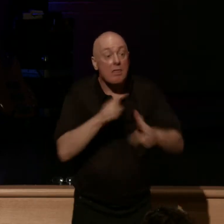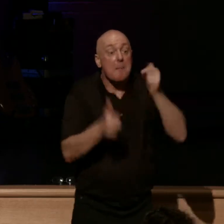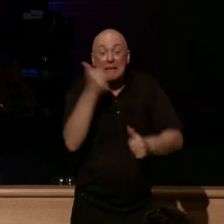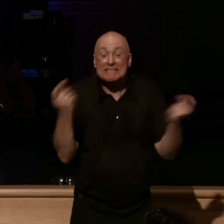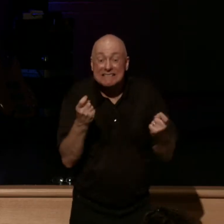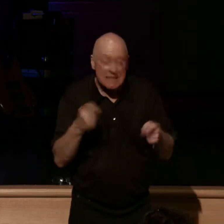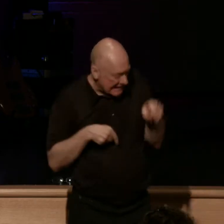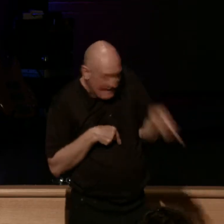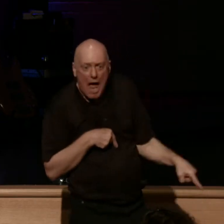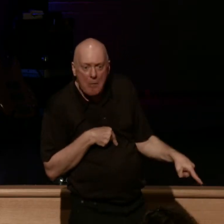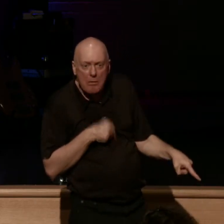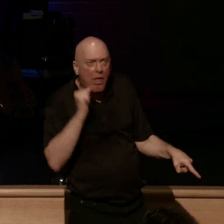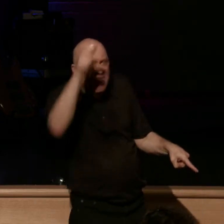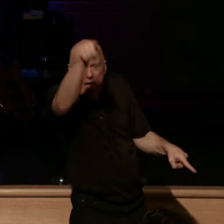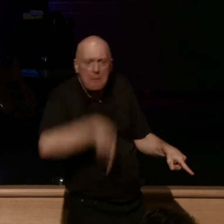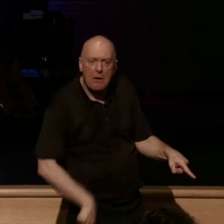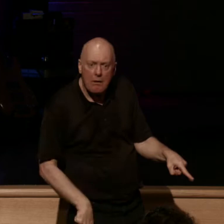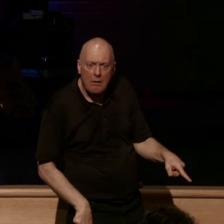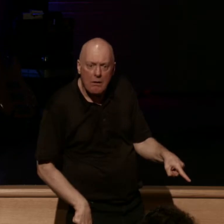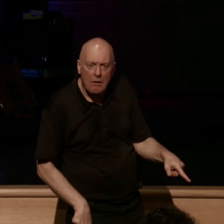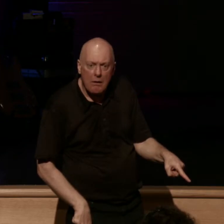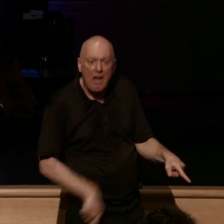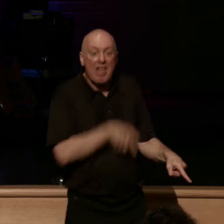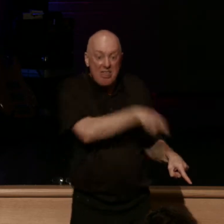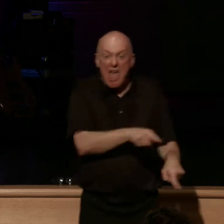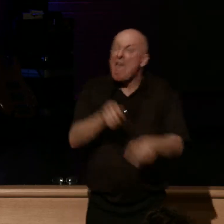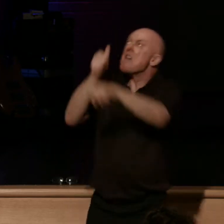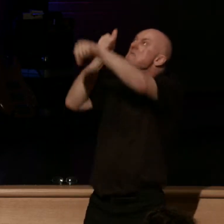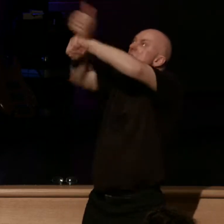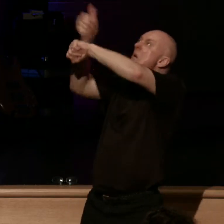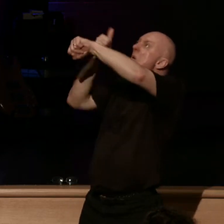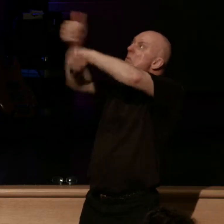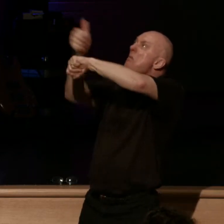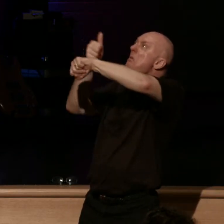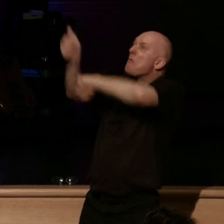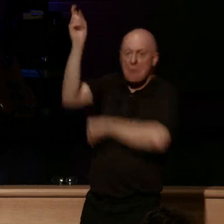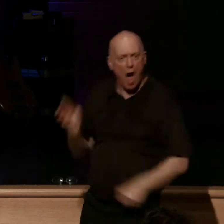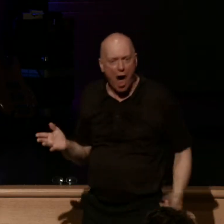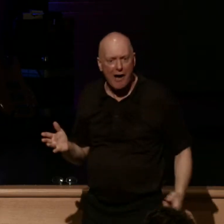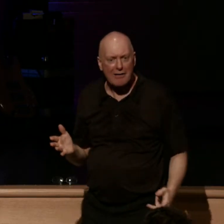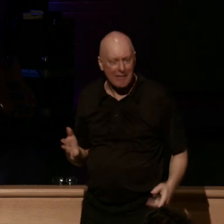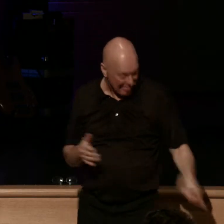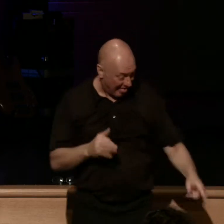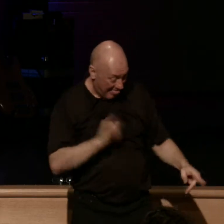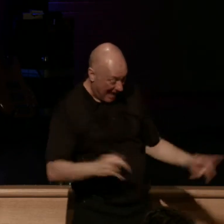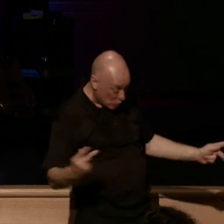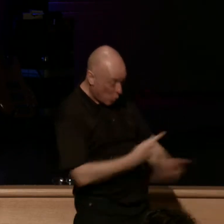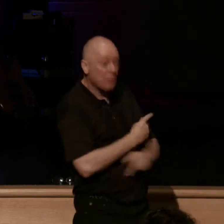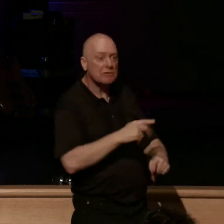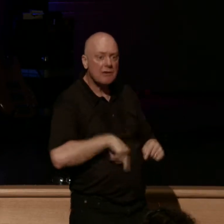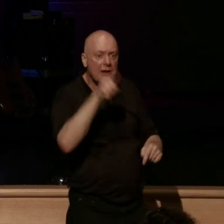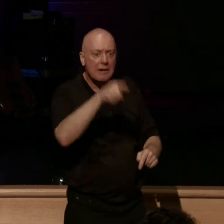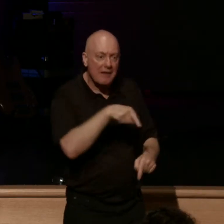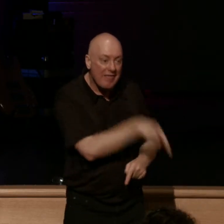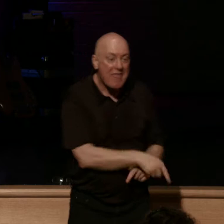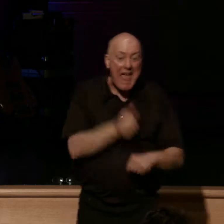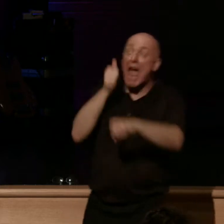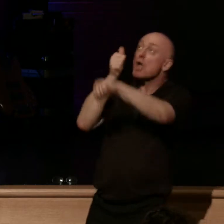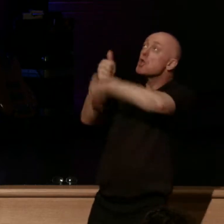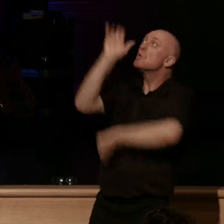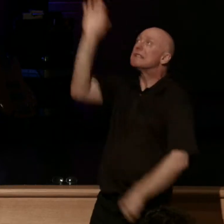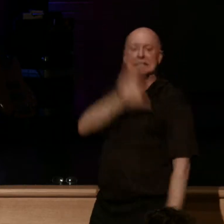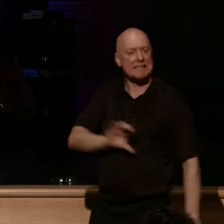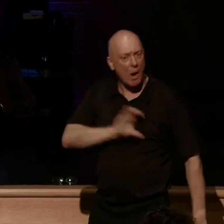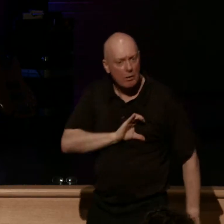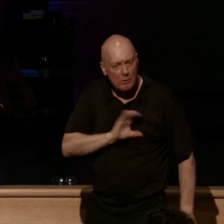own. And they are questioning and outright accusing God in his character. And isn't that